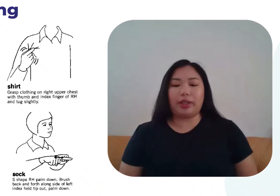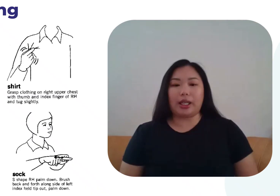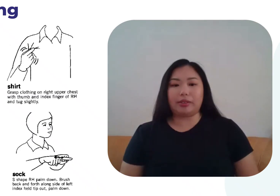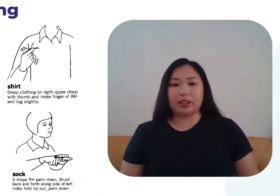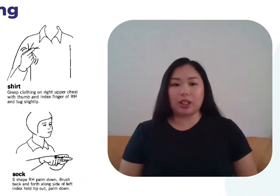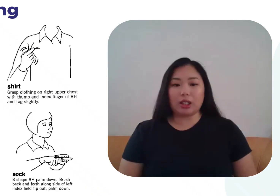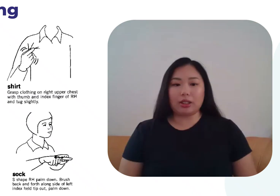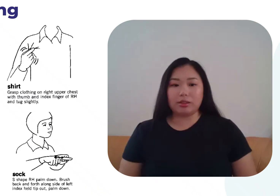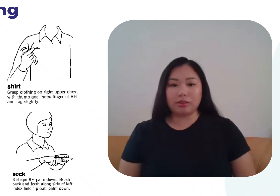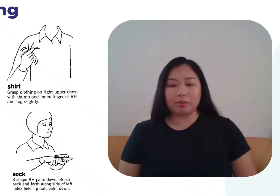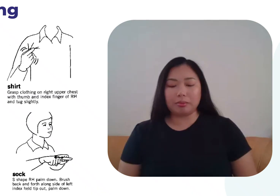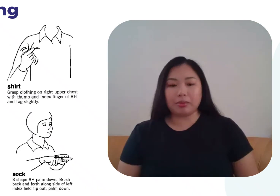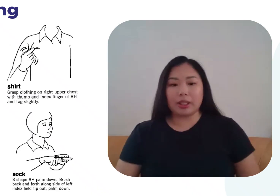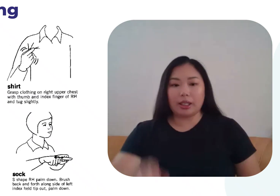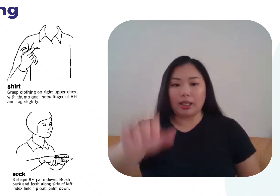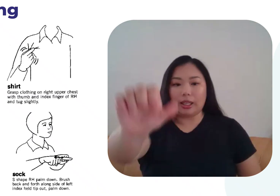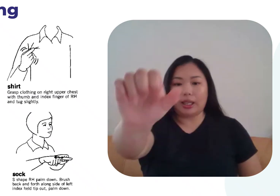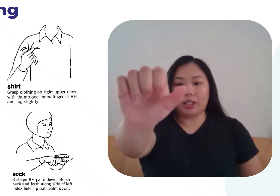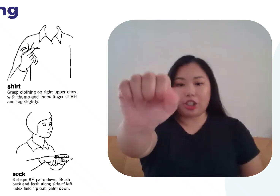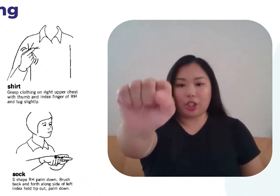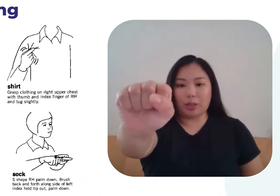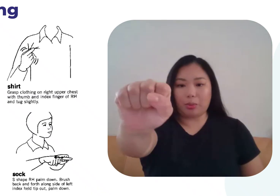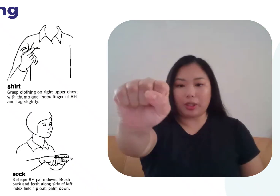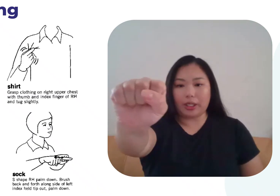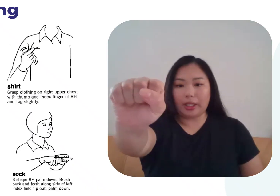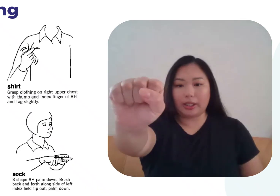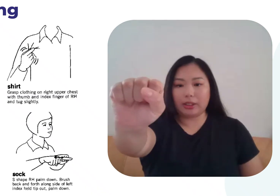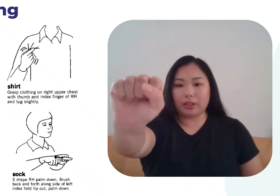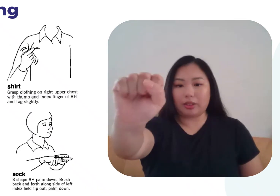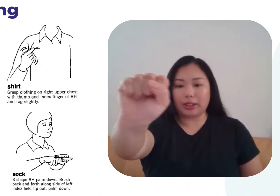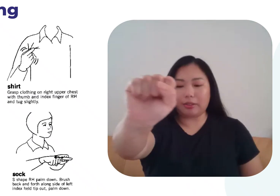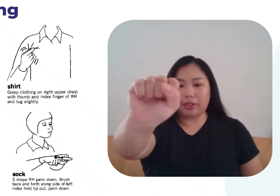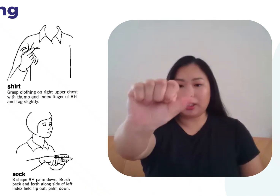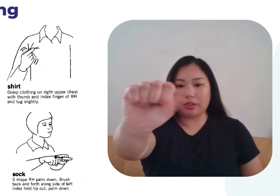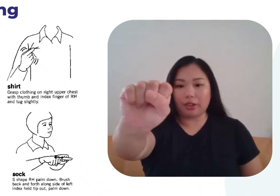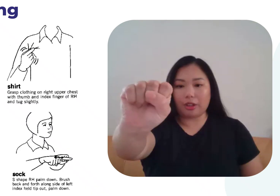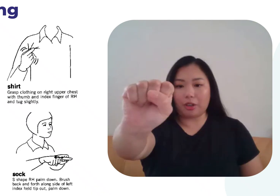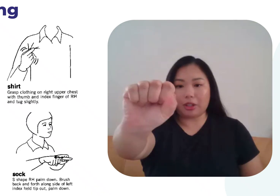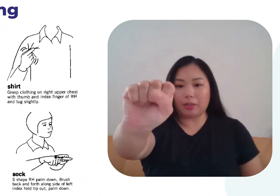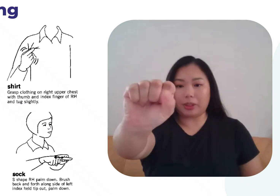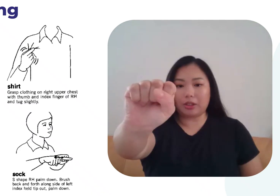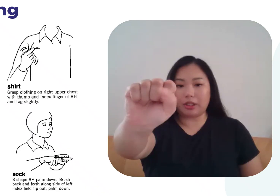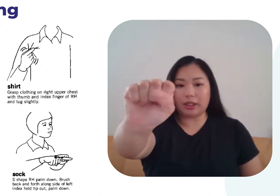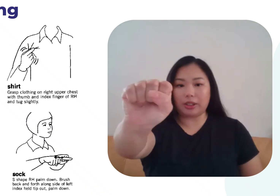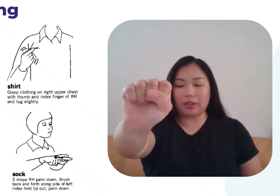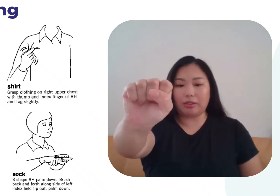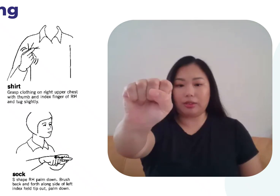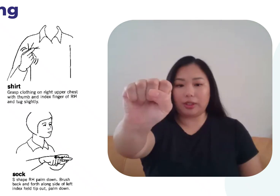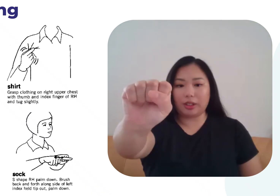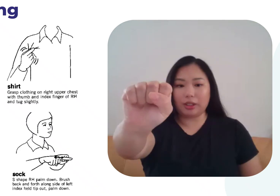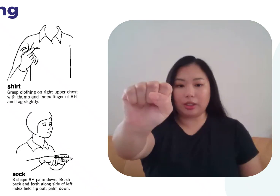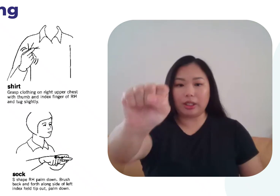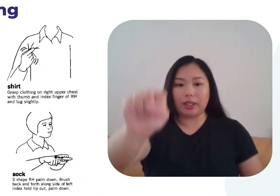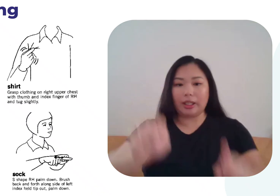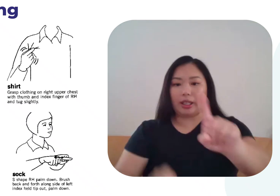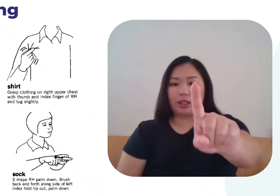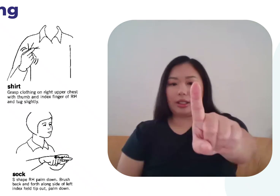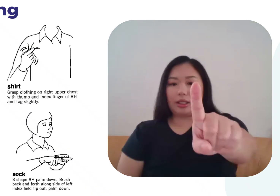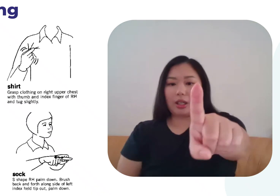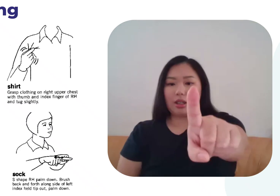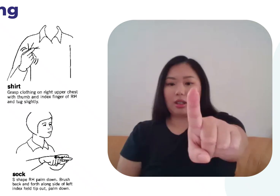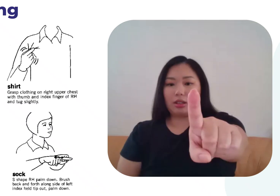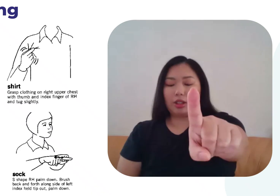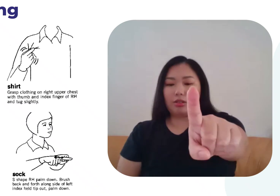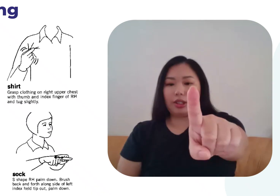And we have sock, S shape one hand, so it's a fist with your thumbs crossed over,